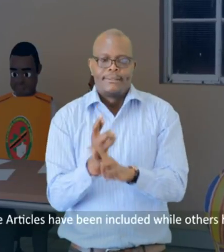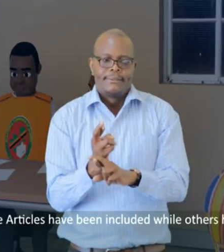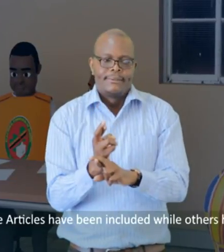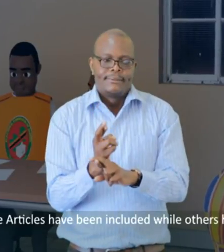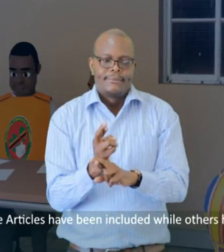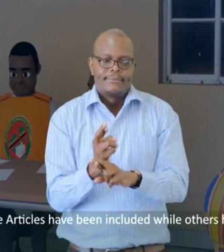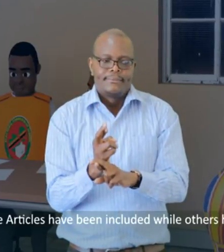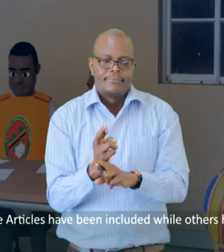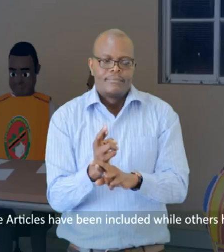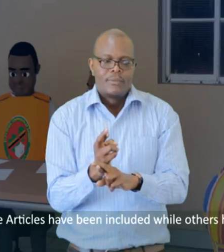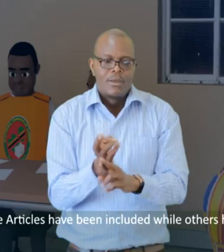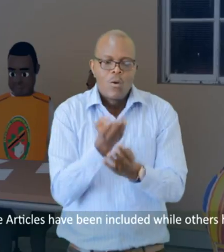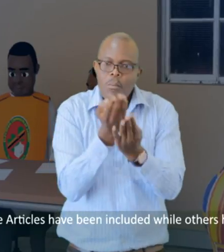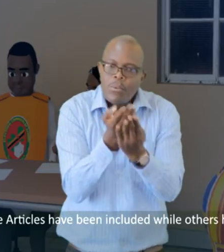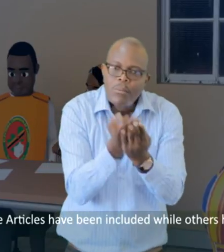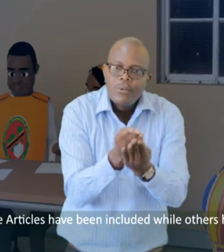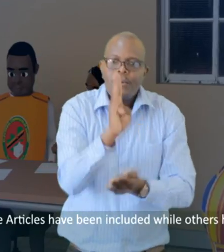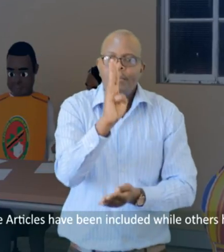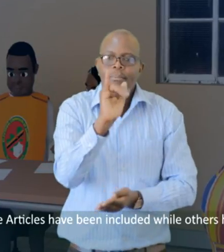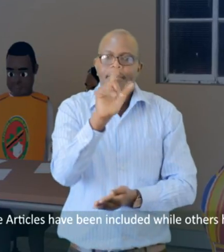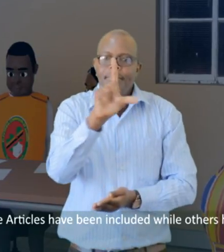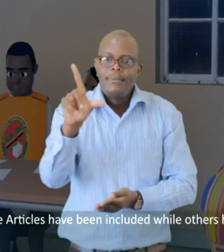some of the articles have been included while others have been modified.